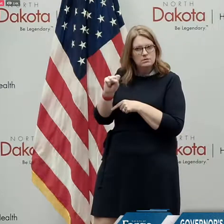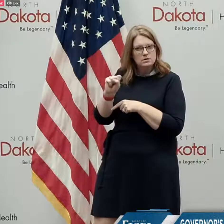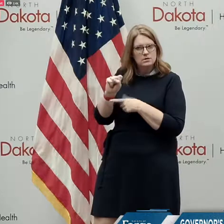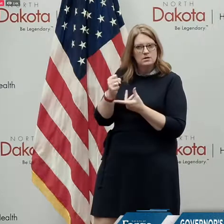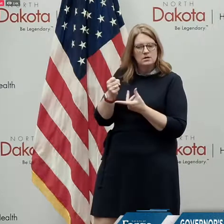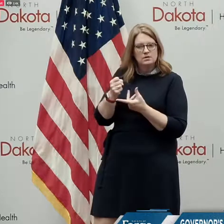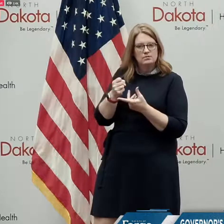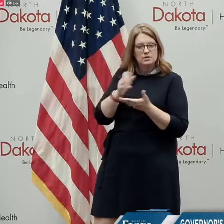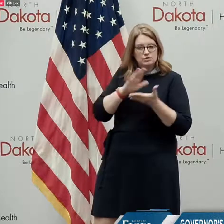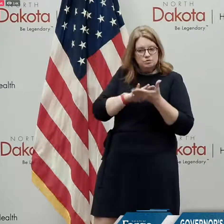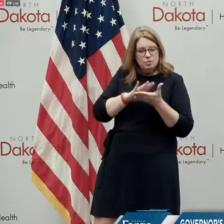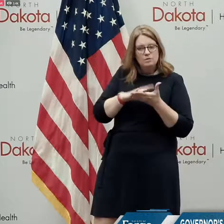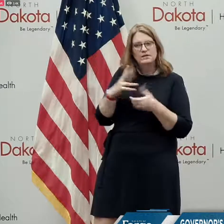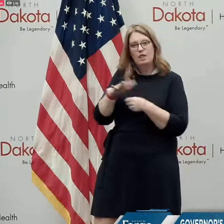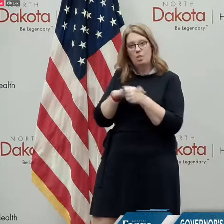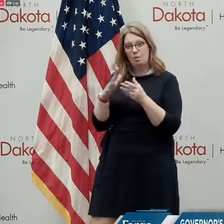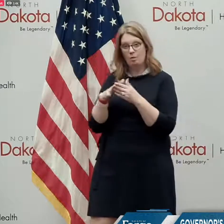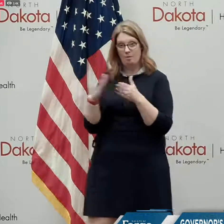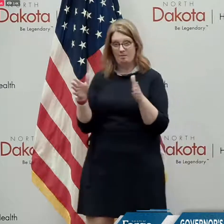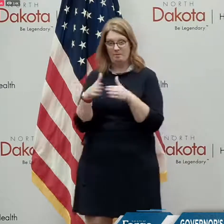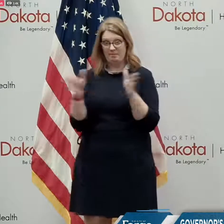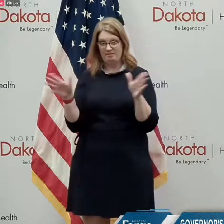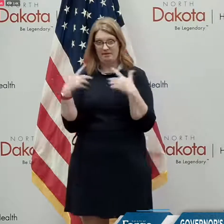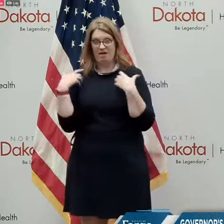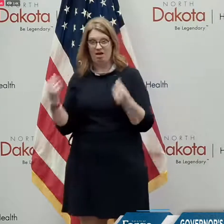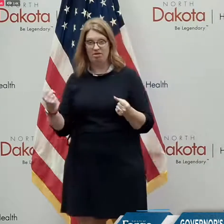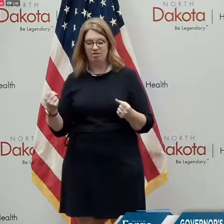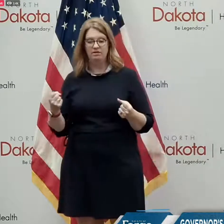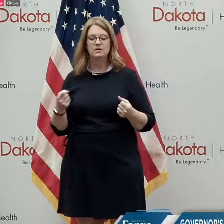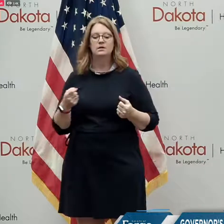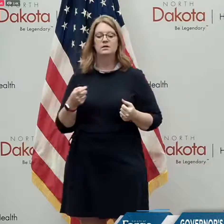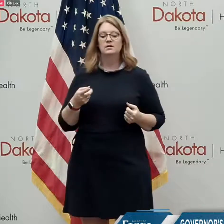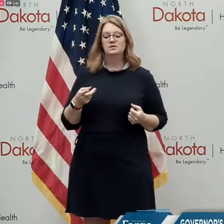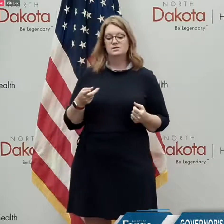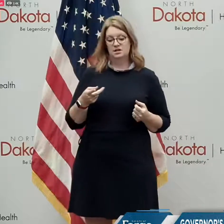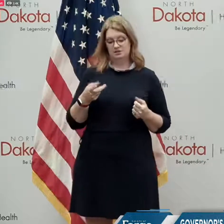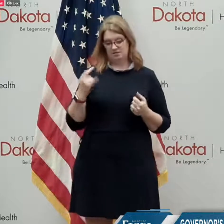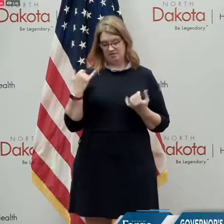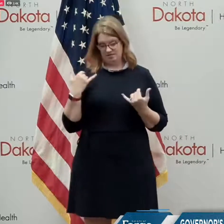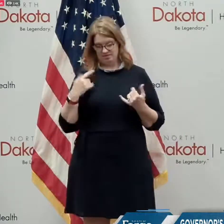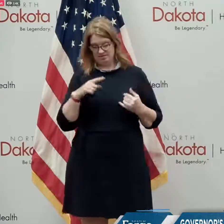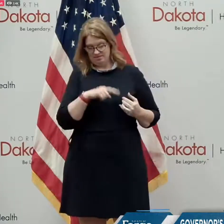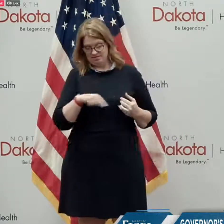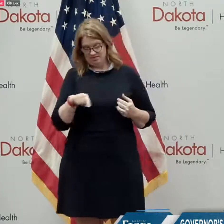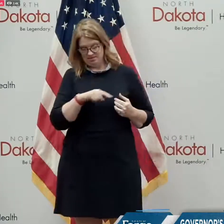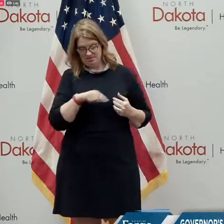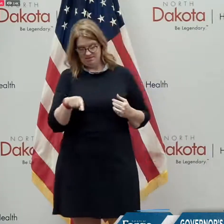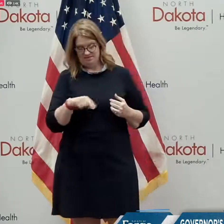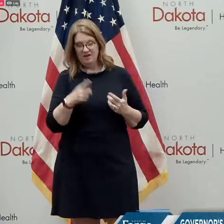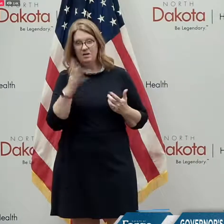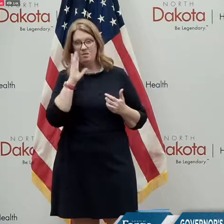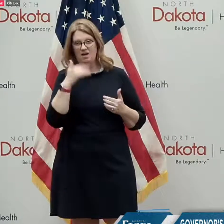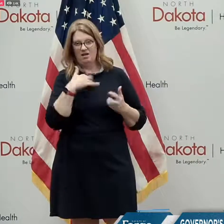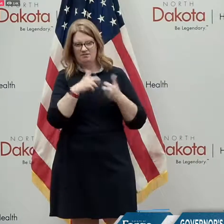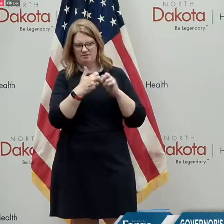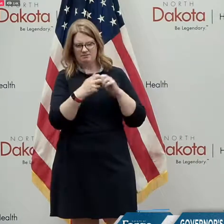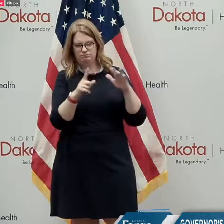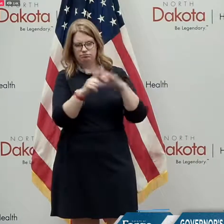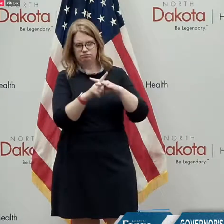health units to utilize as they work through the diverse scenarios they will encounter this school